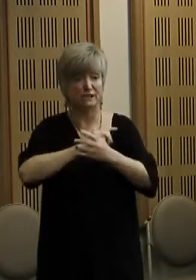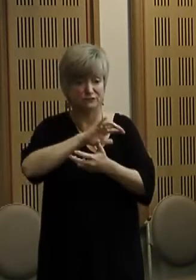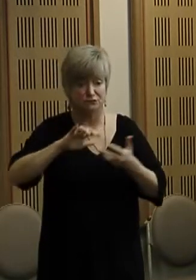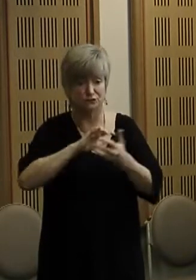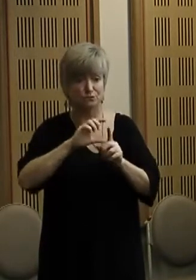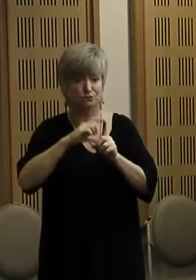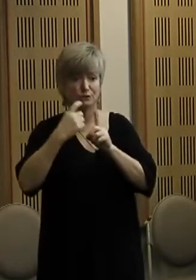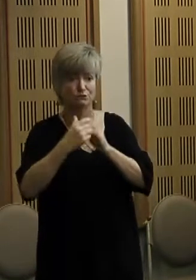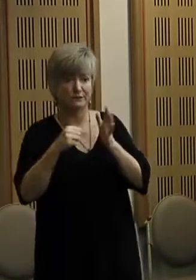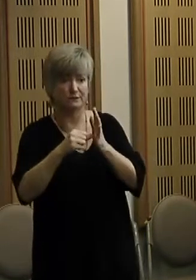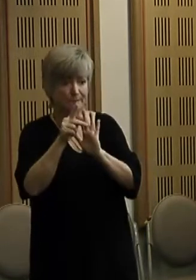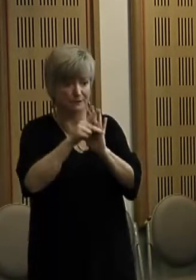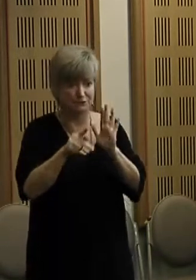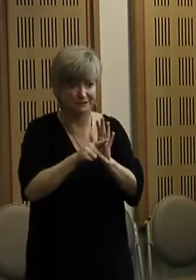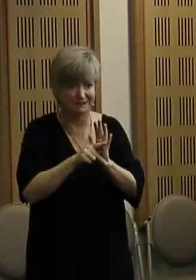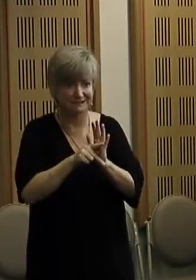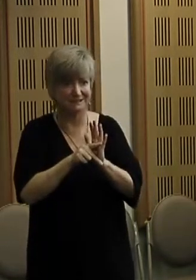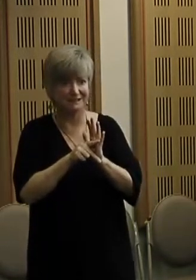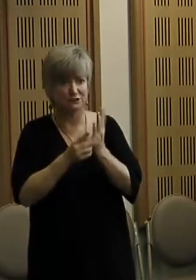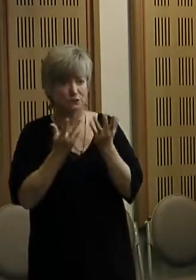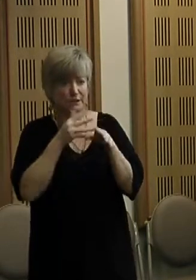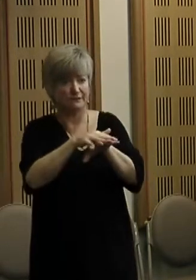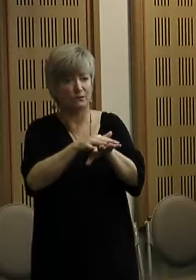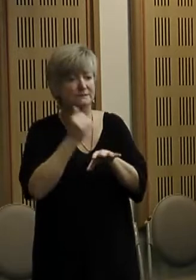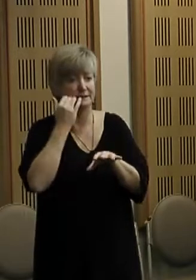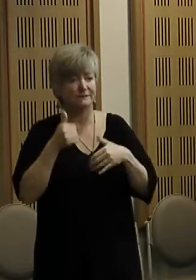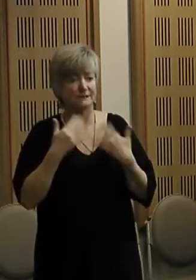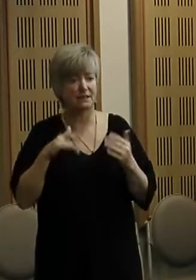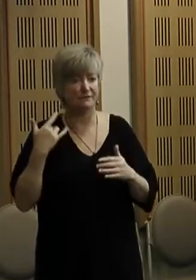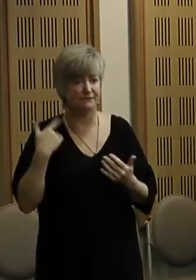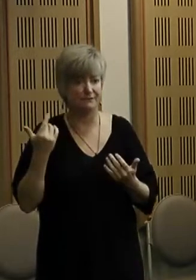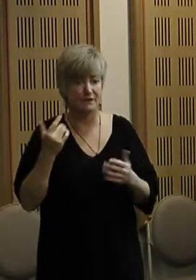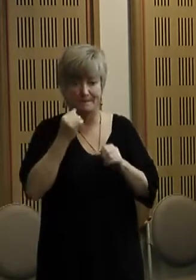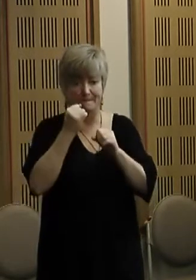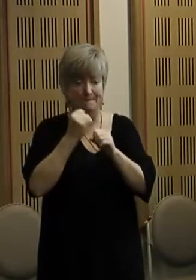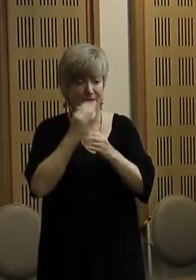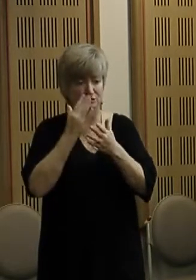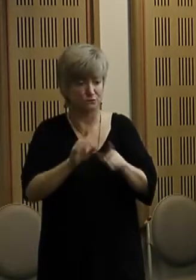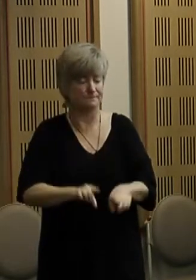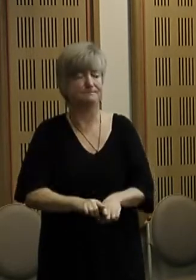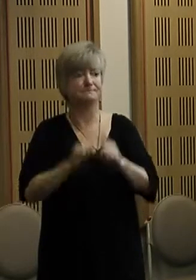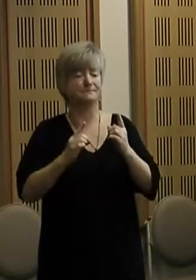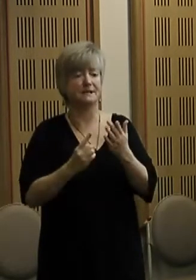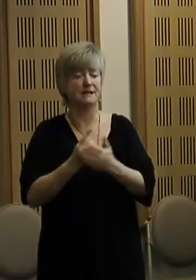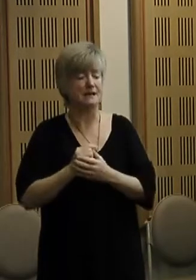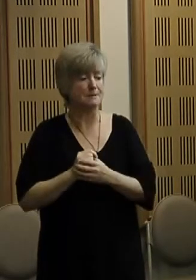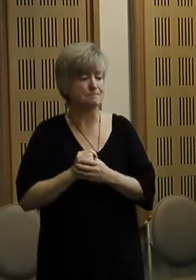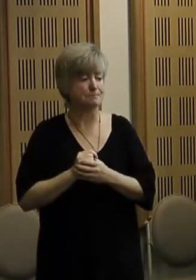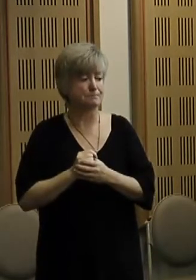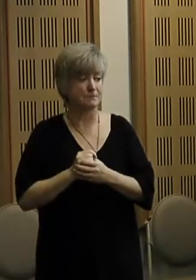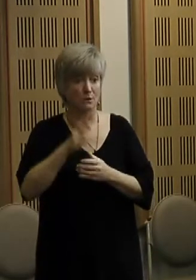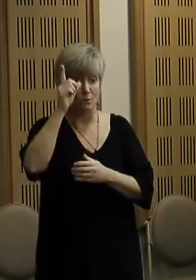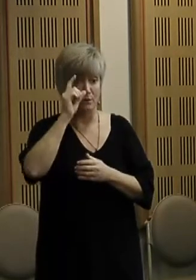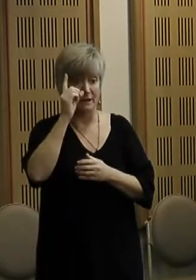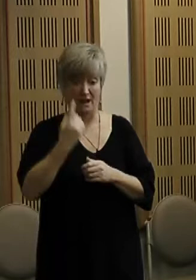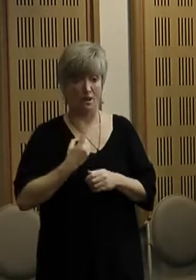economic policies that influence our daily lives every day to make a difference. Now, we know that we can't do those things on our